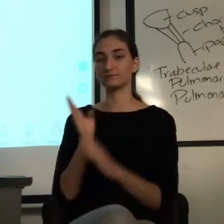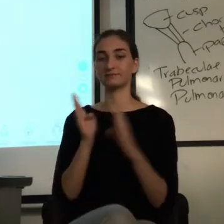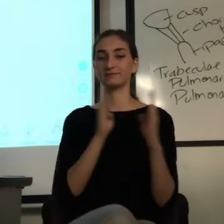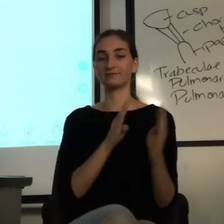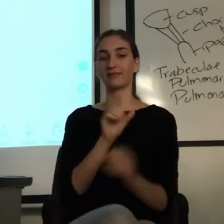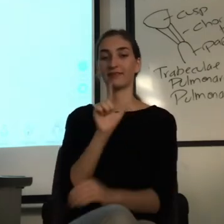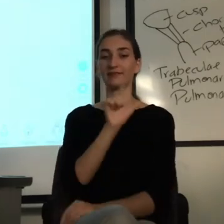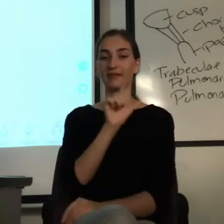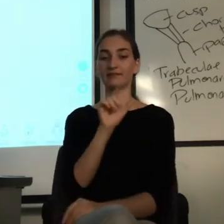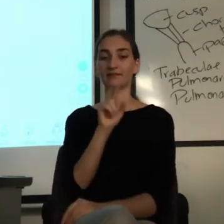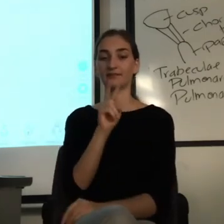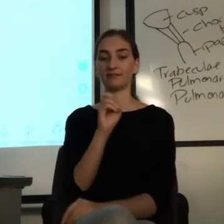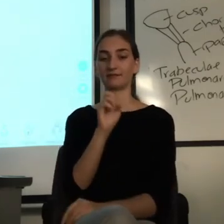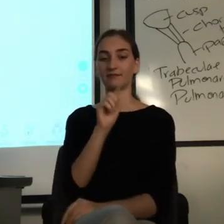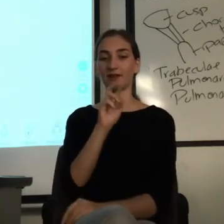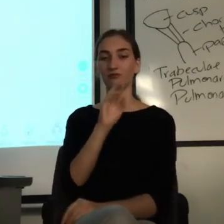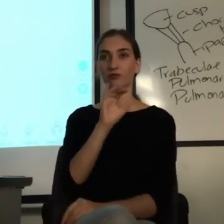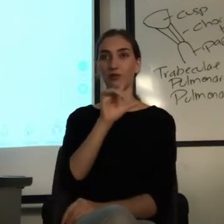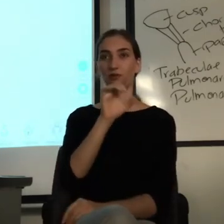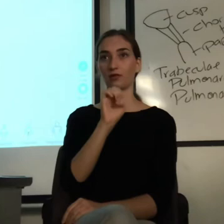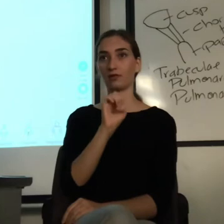ventricle.